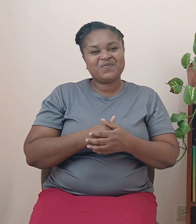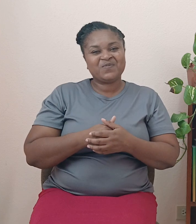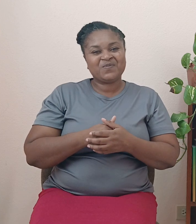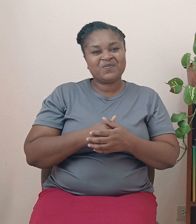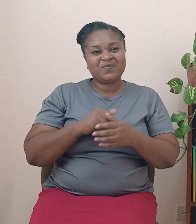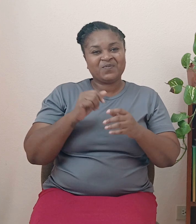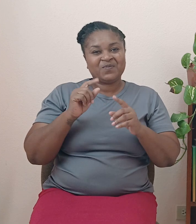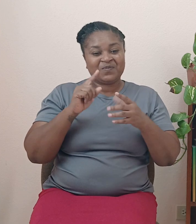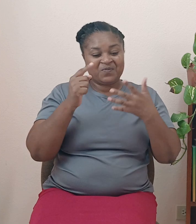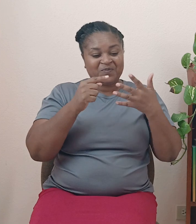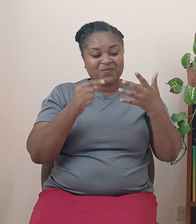Question 8.